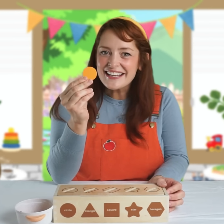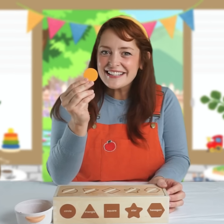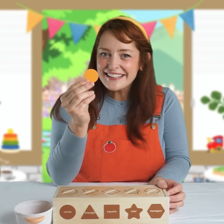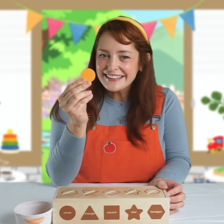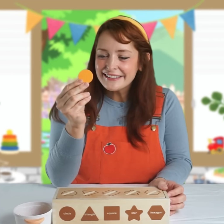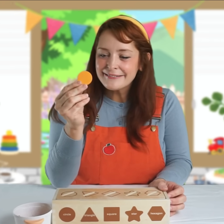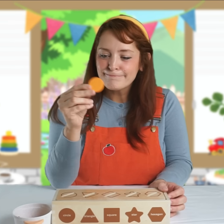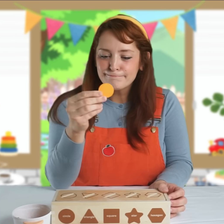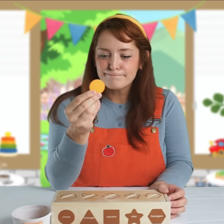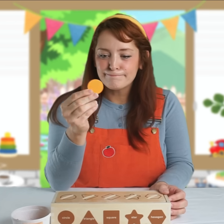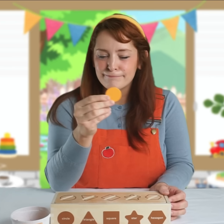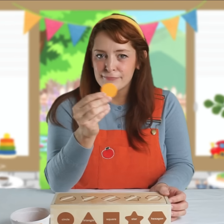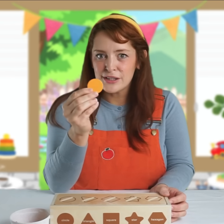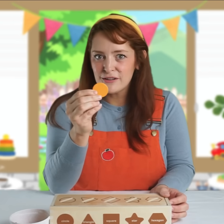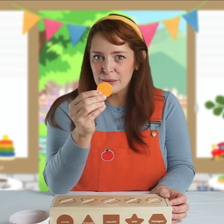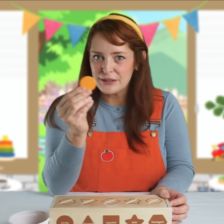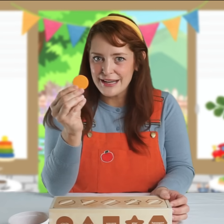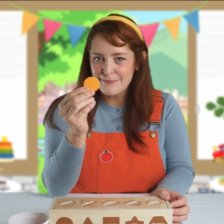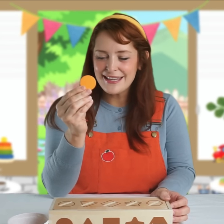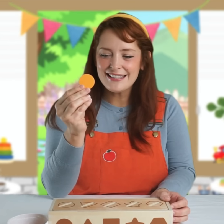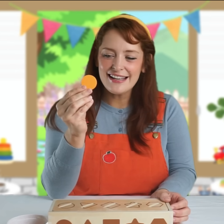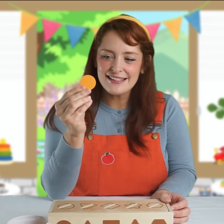this? Do you know what shape this is?